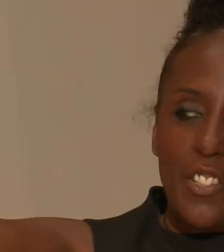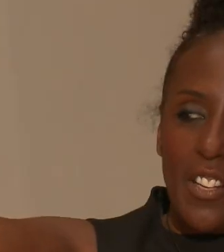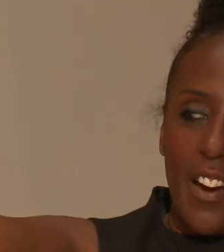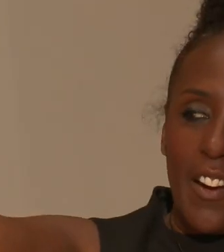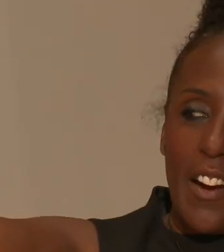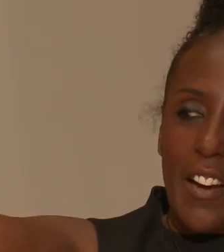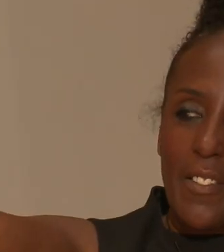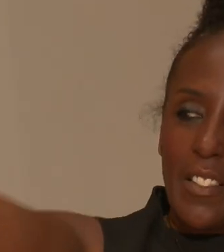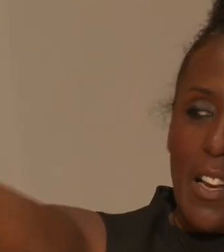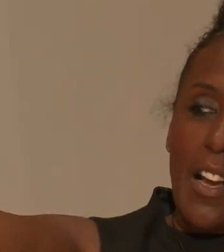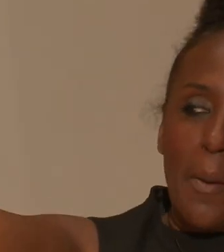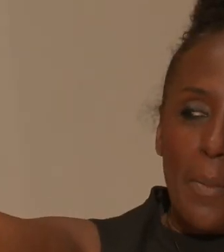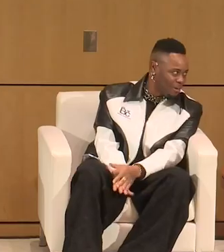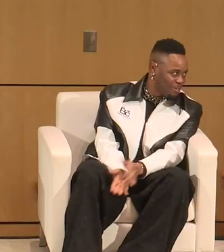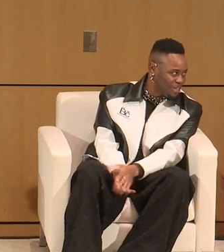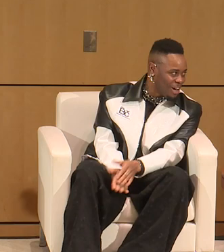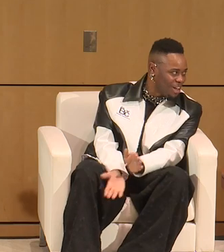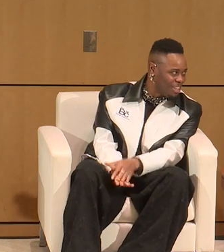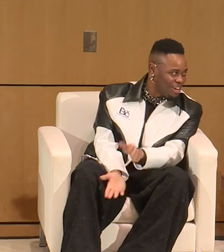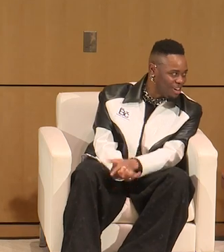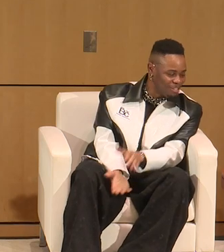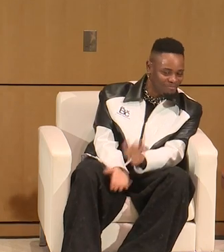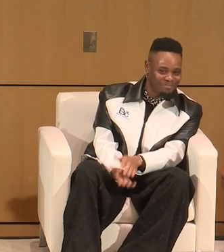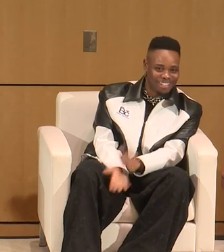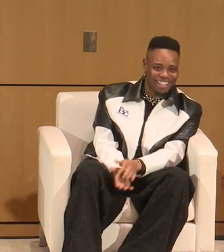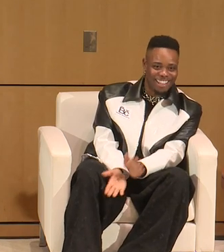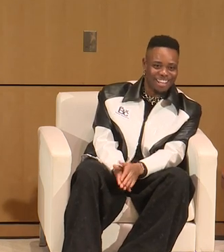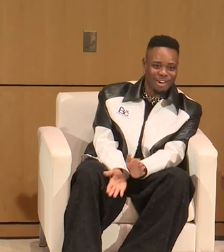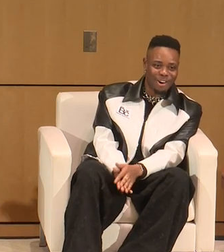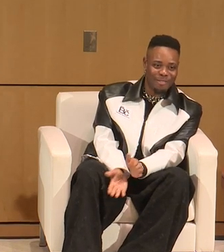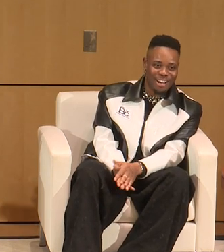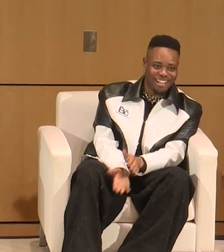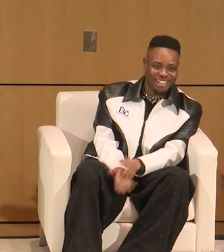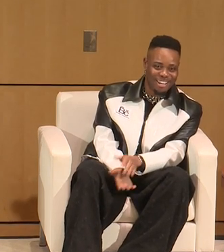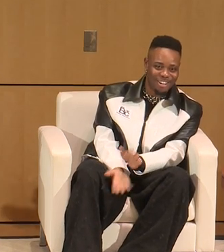The visionary, Bishme.